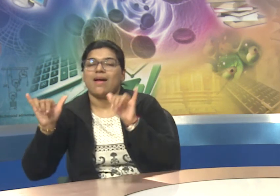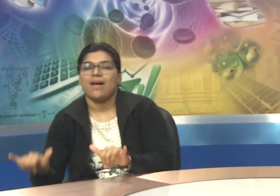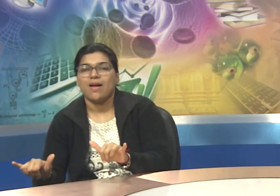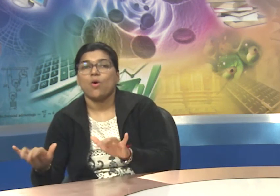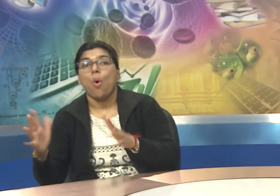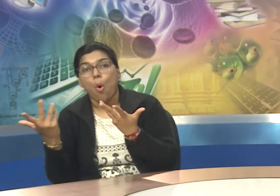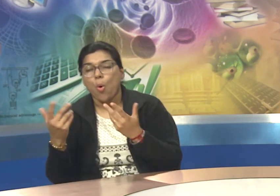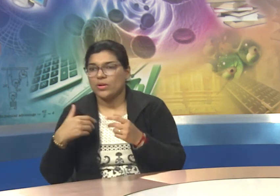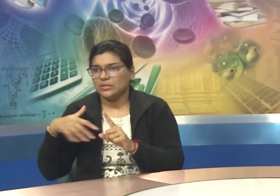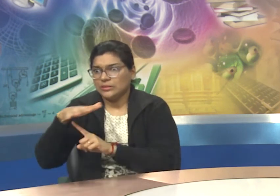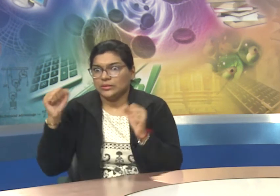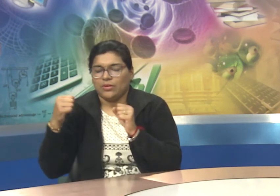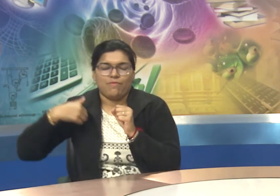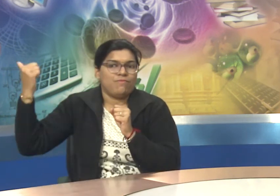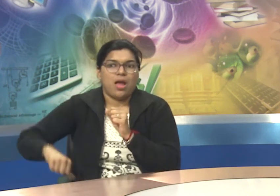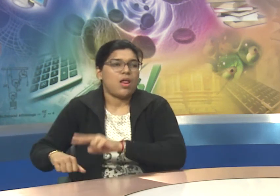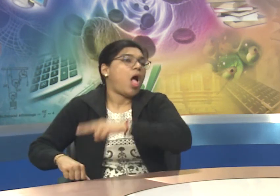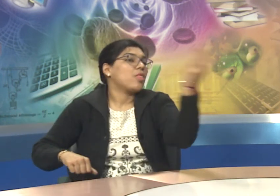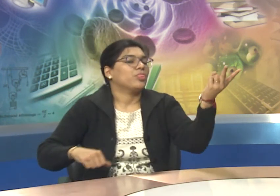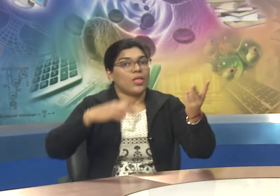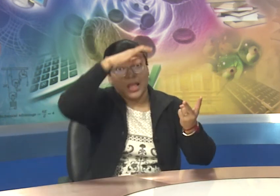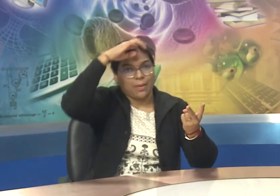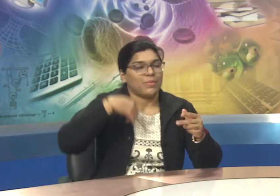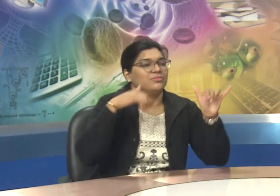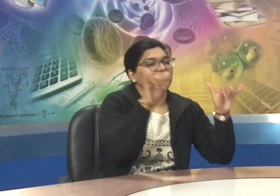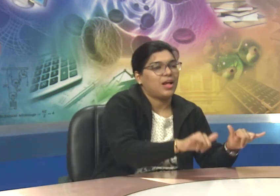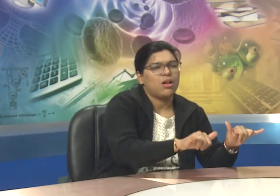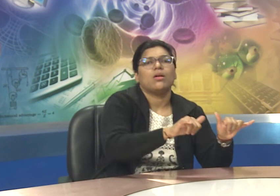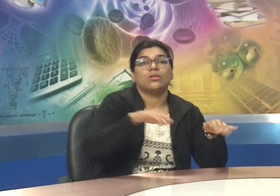near the area in which